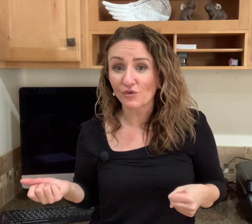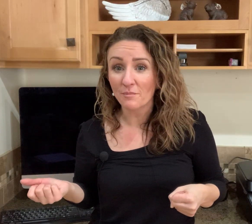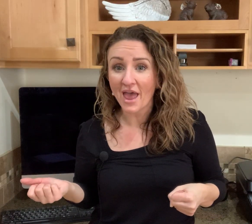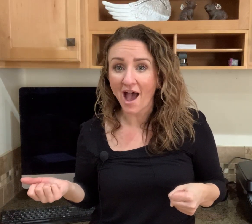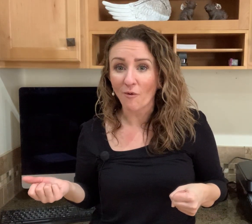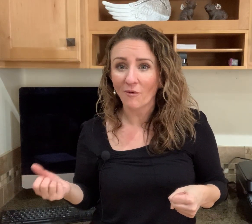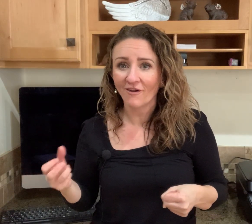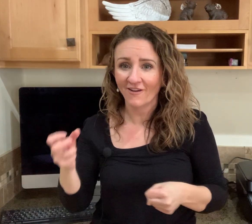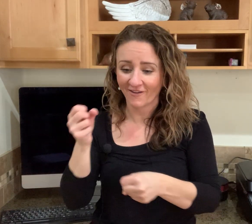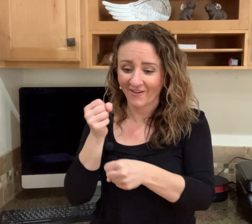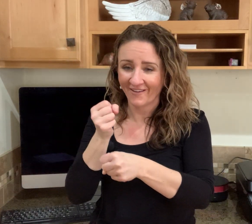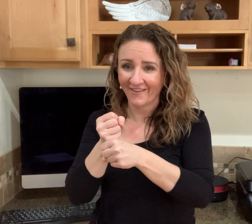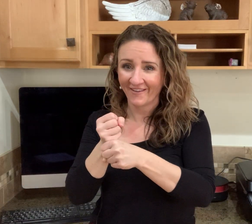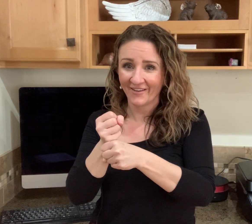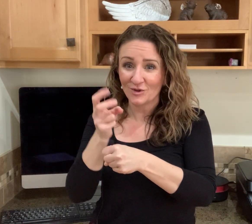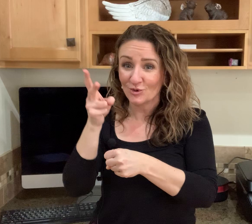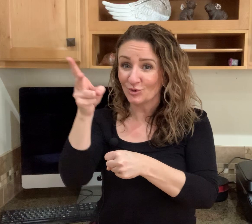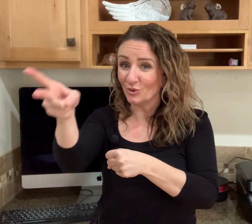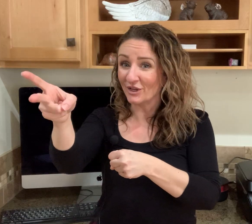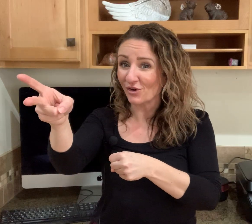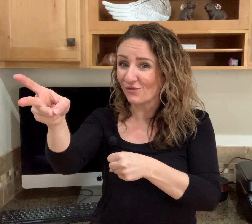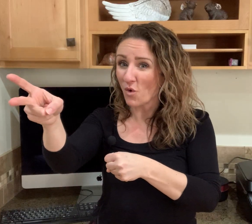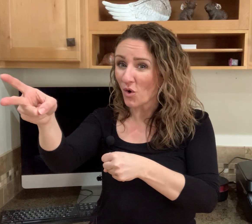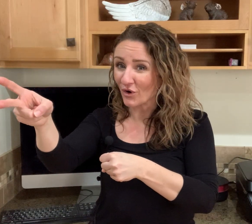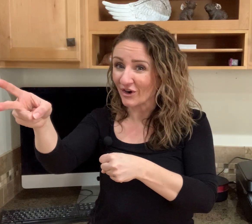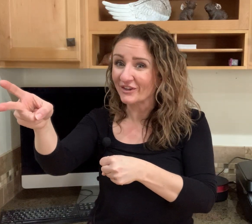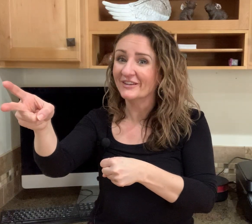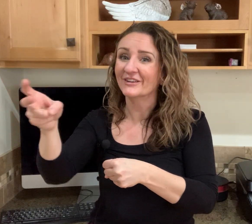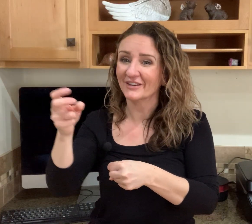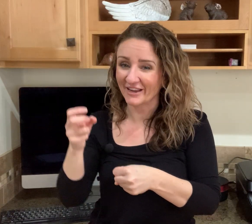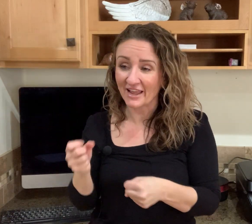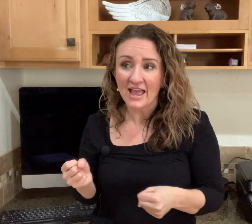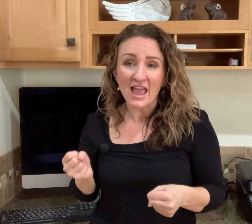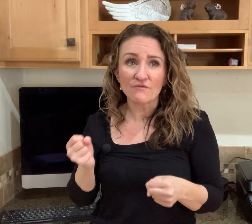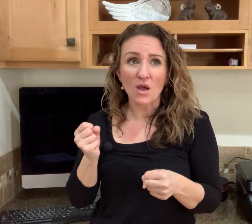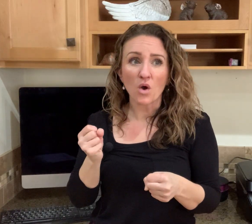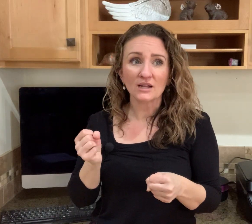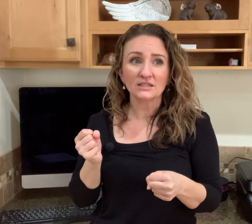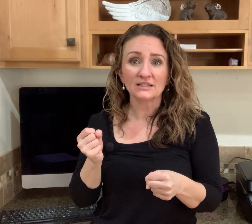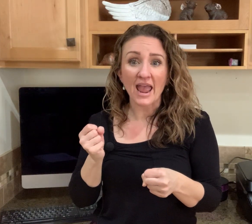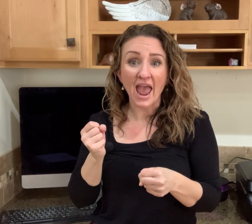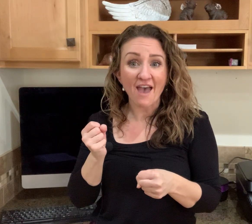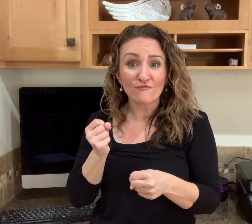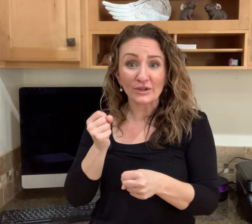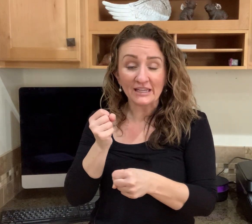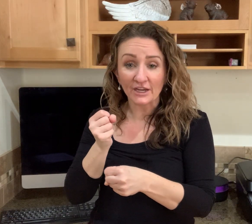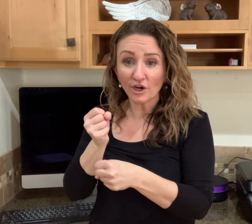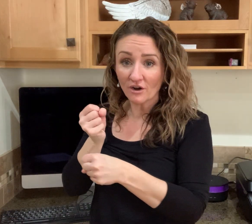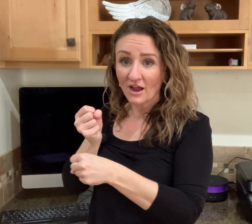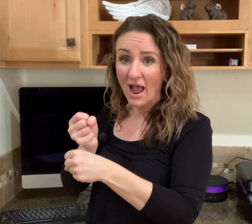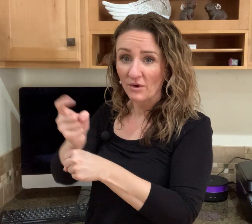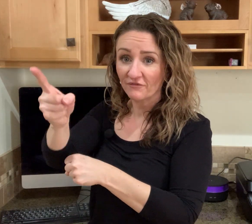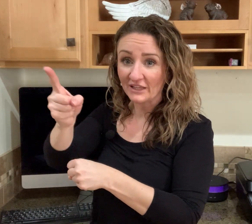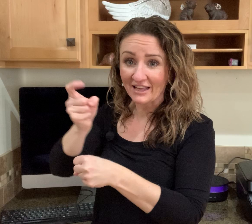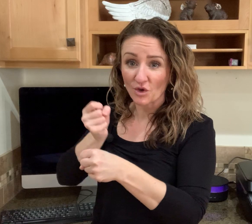from now? 2 years forward. Good. If I wanted to say every year, I would flick the